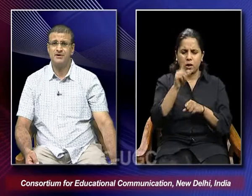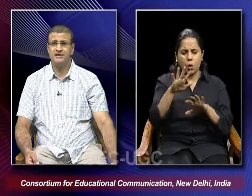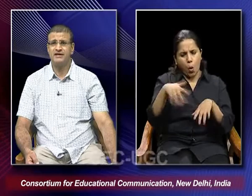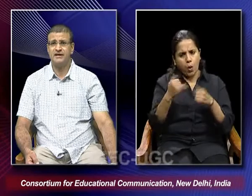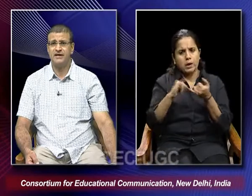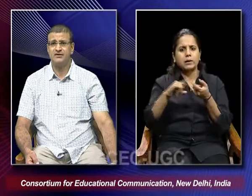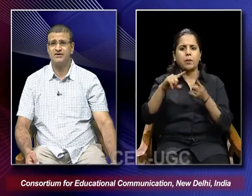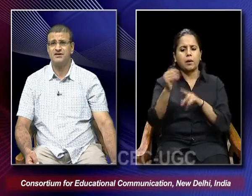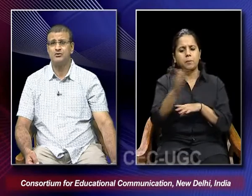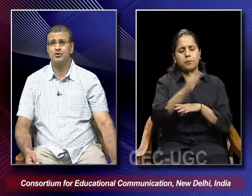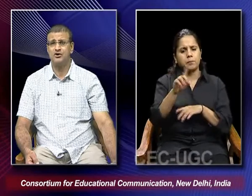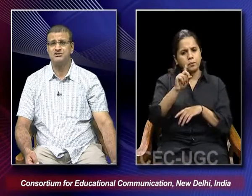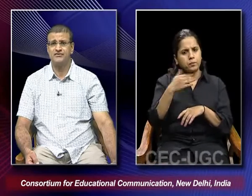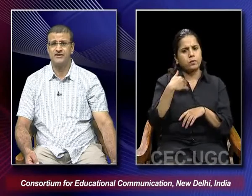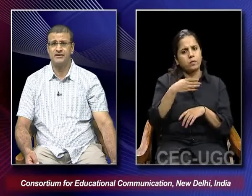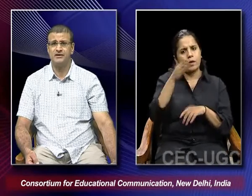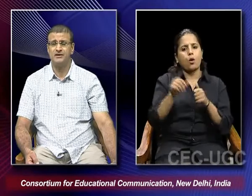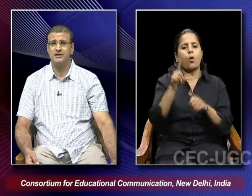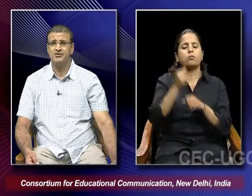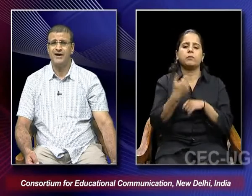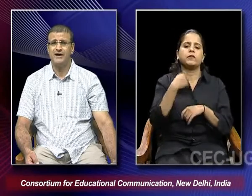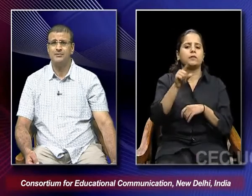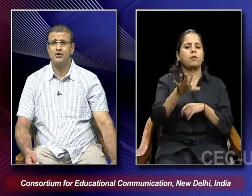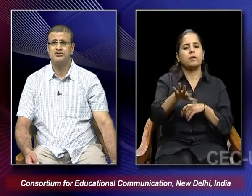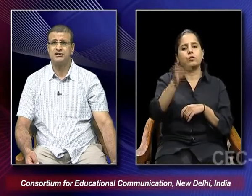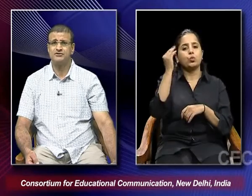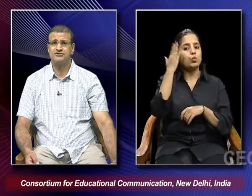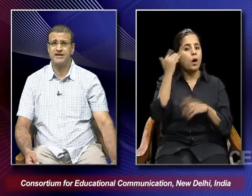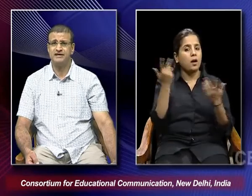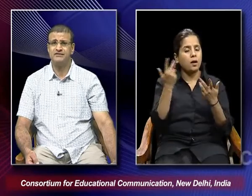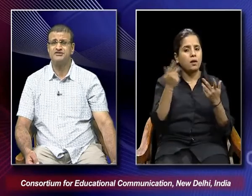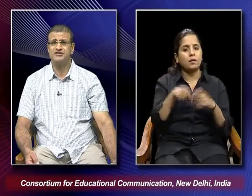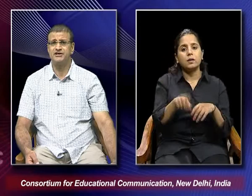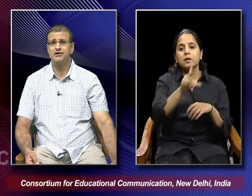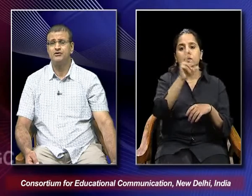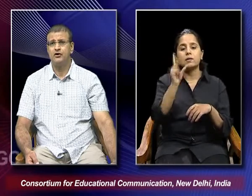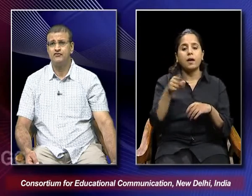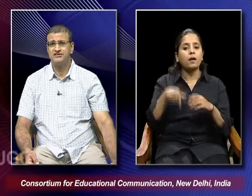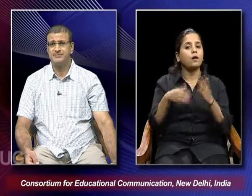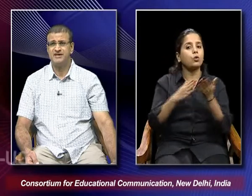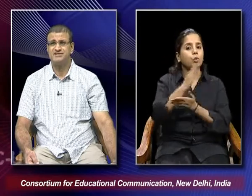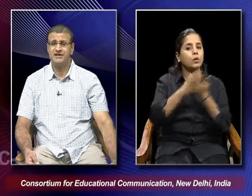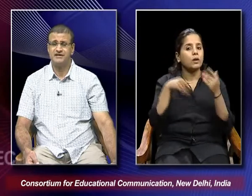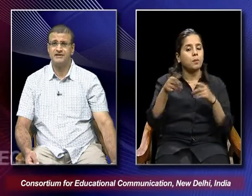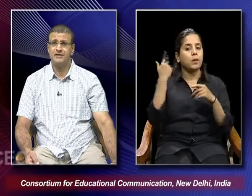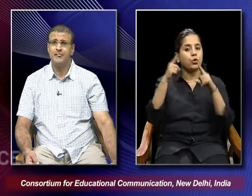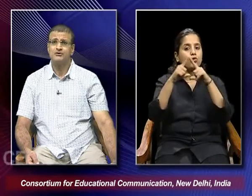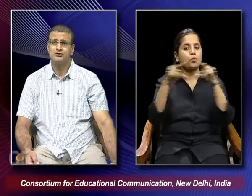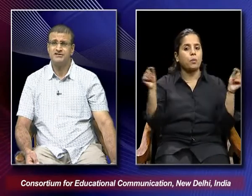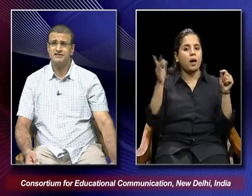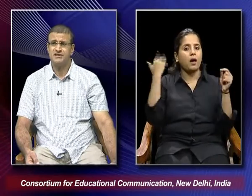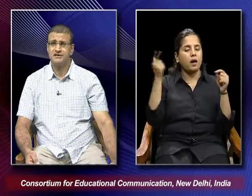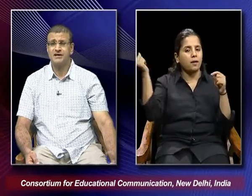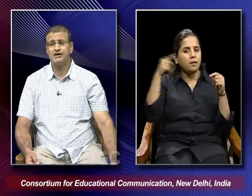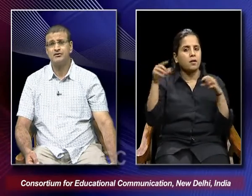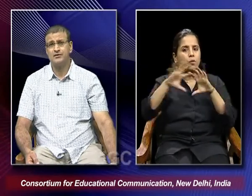September, and then I went out to August 15. Why? Because it was second anniversary of Japan's surrender. So this